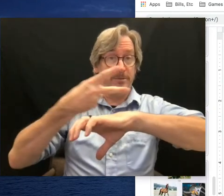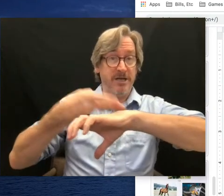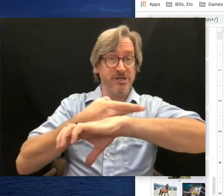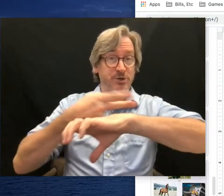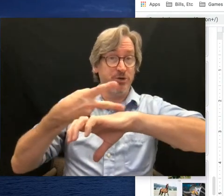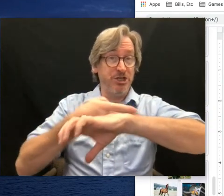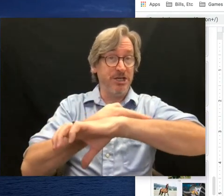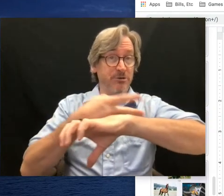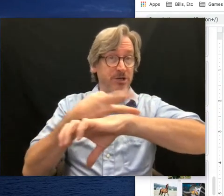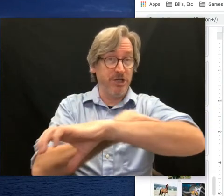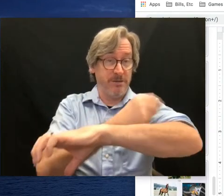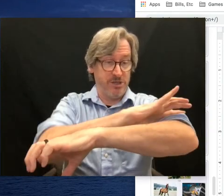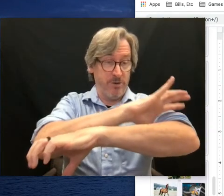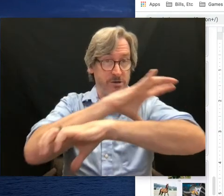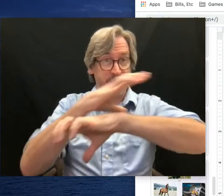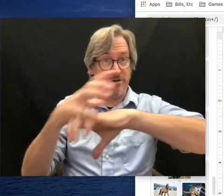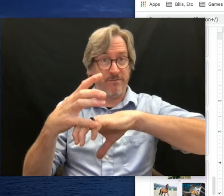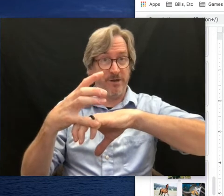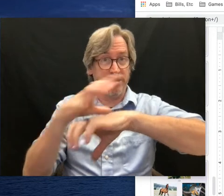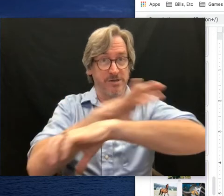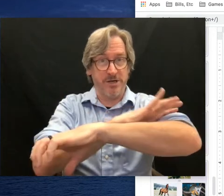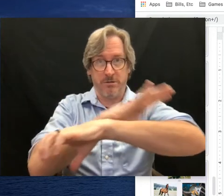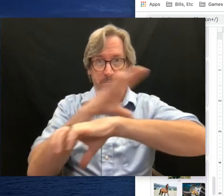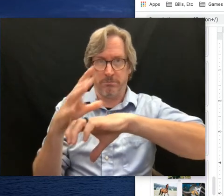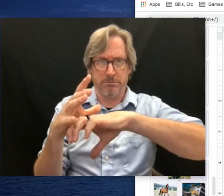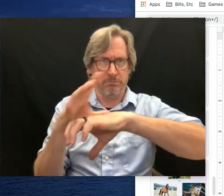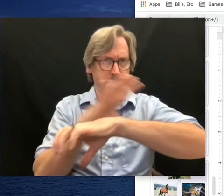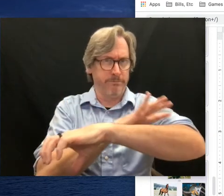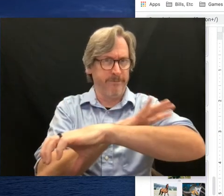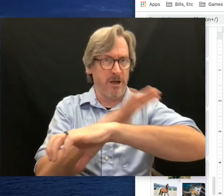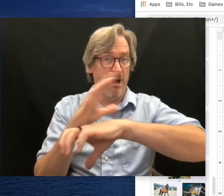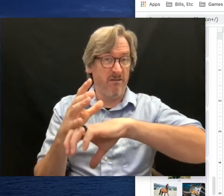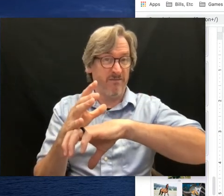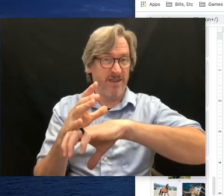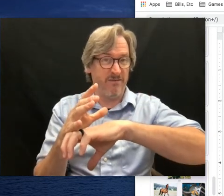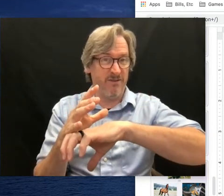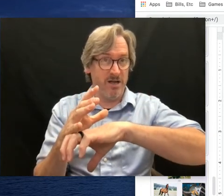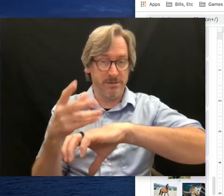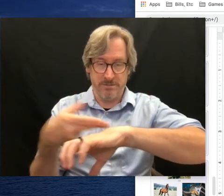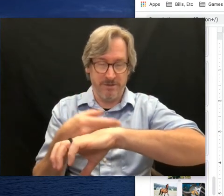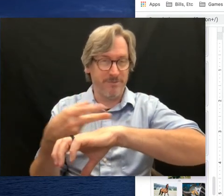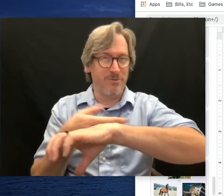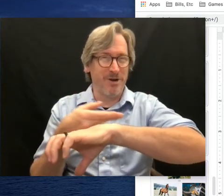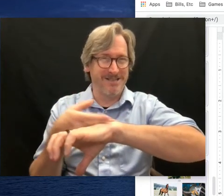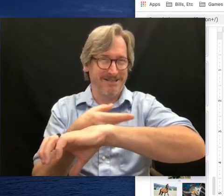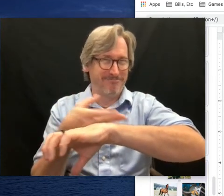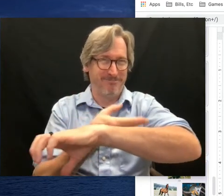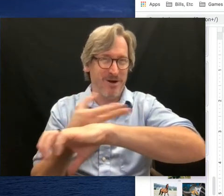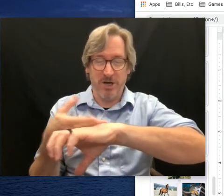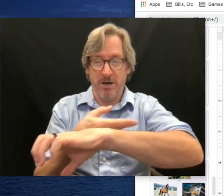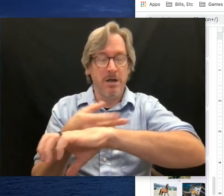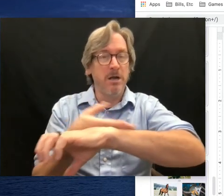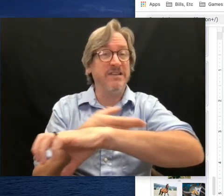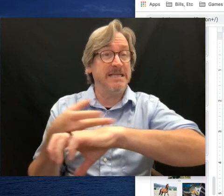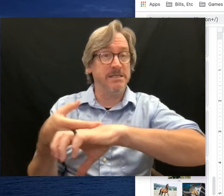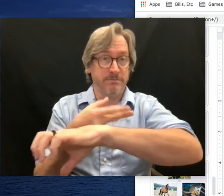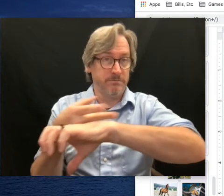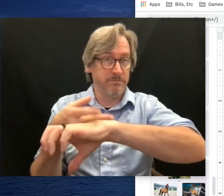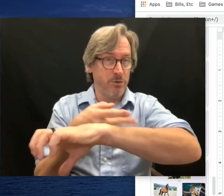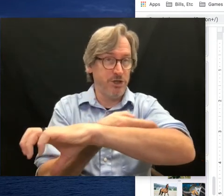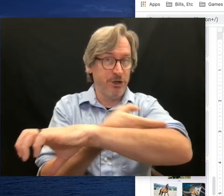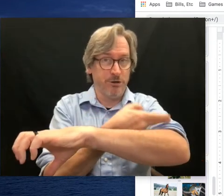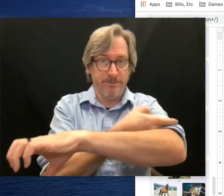sheep, because you shear the sheep. So here's their not fuzz, whatever,